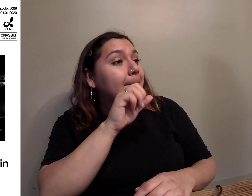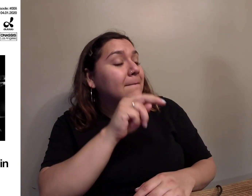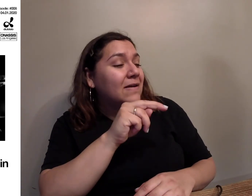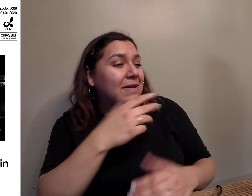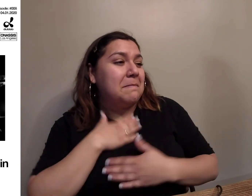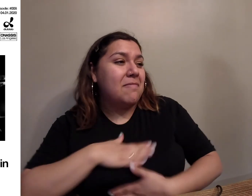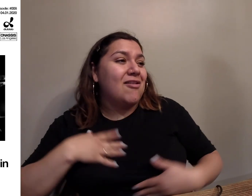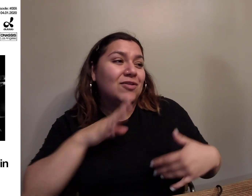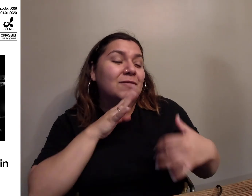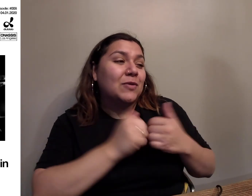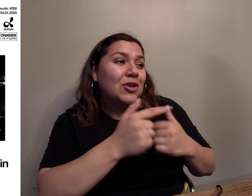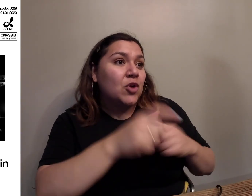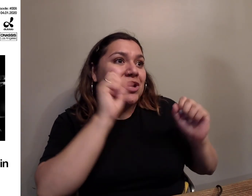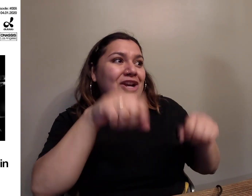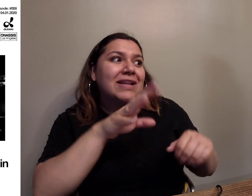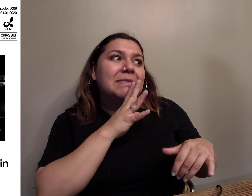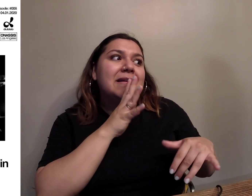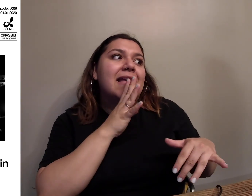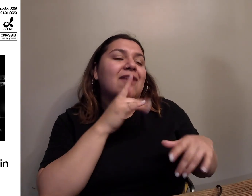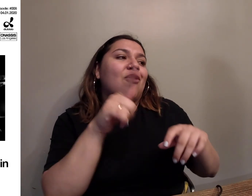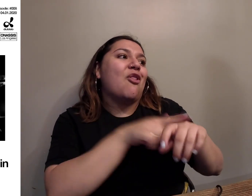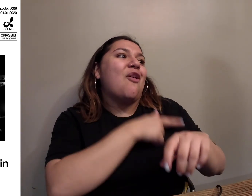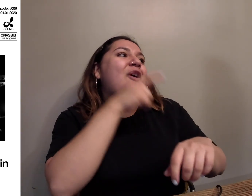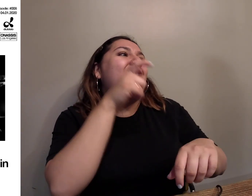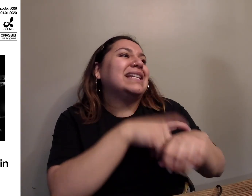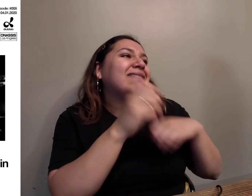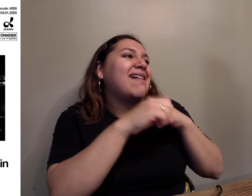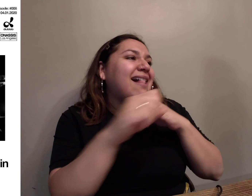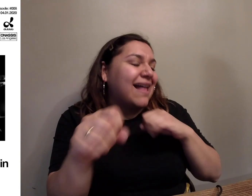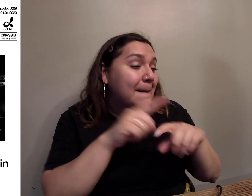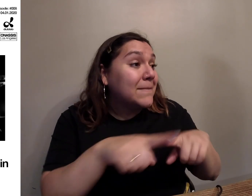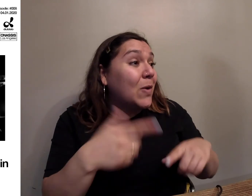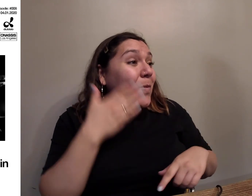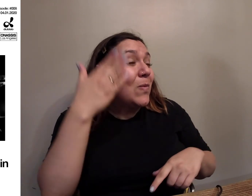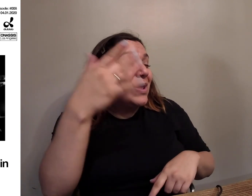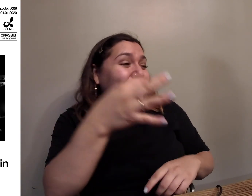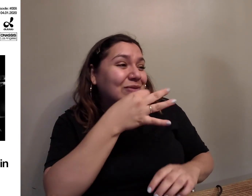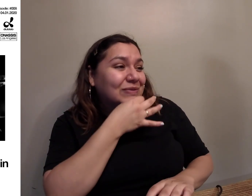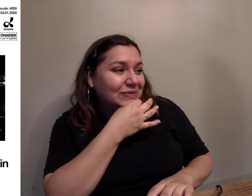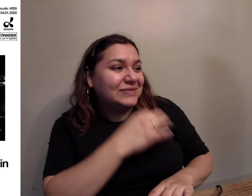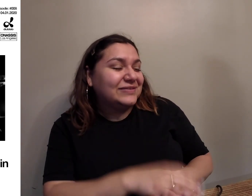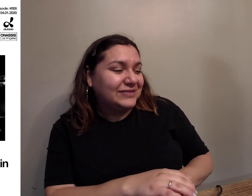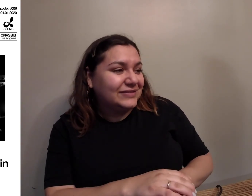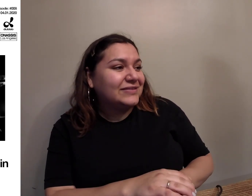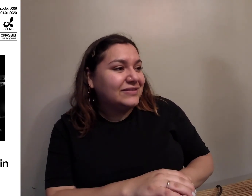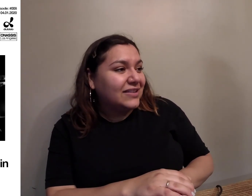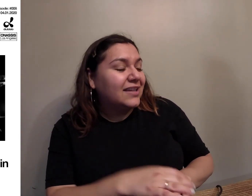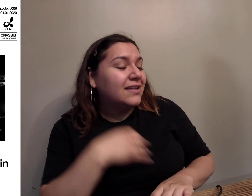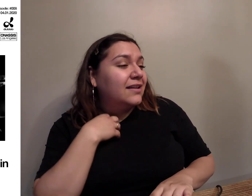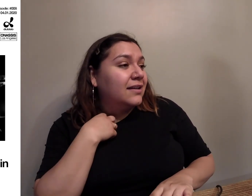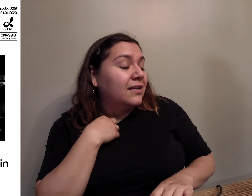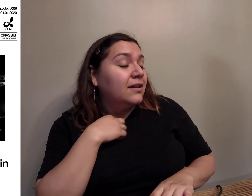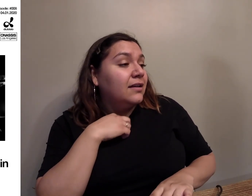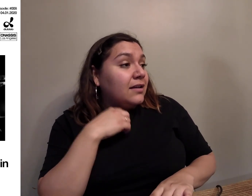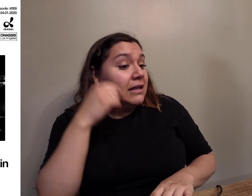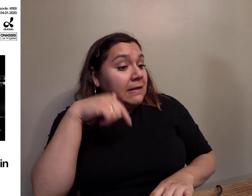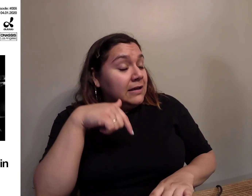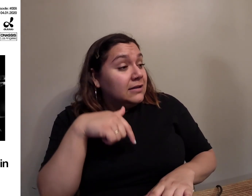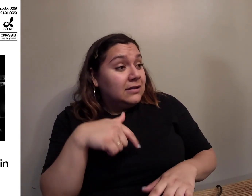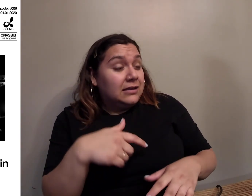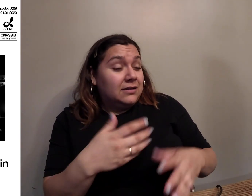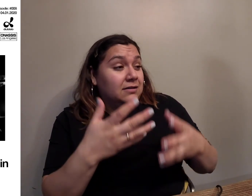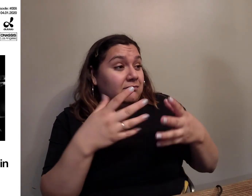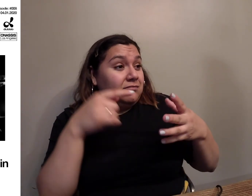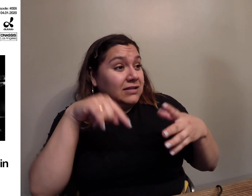speak with you. We could have gone on for a long time, and indeed we will soon, when this moment